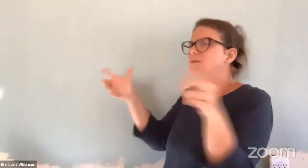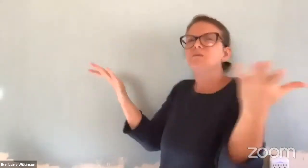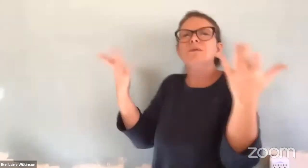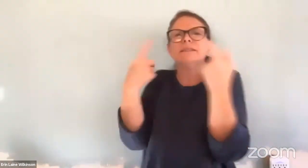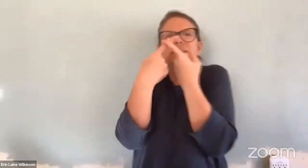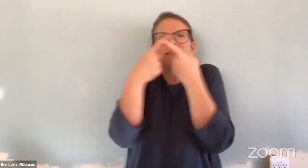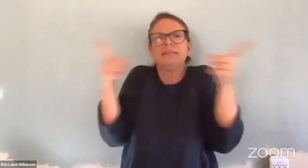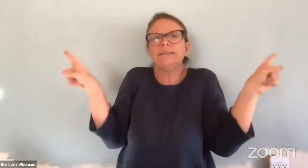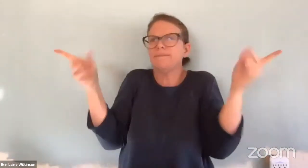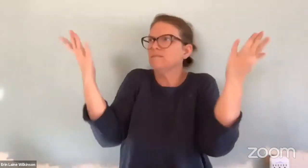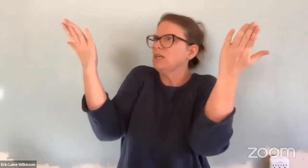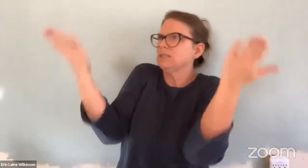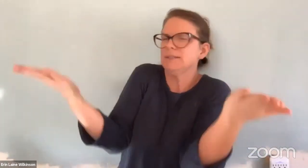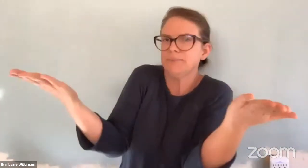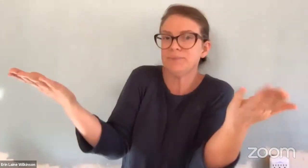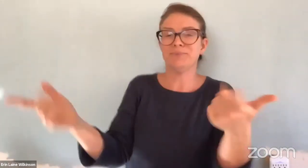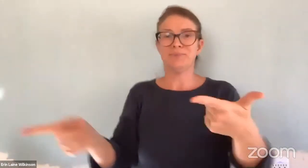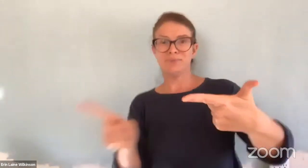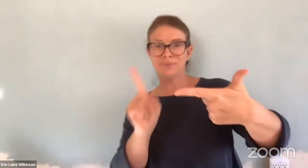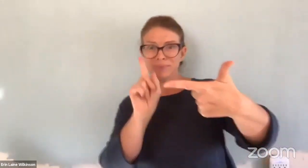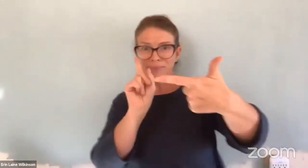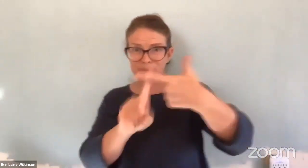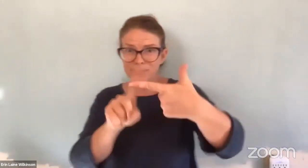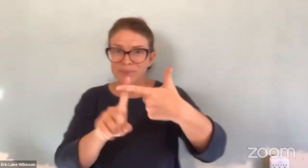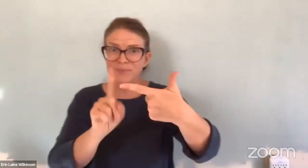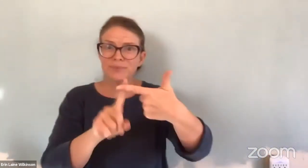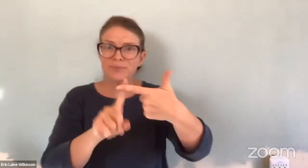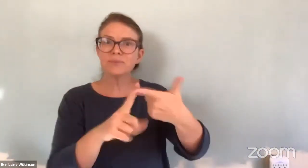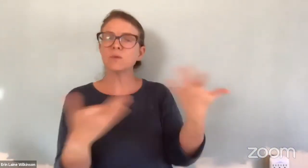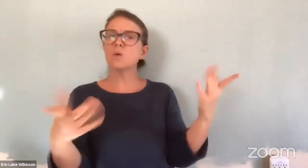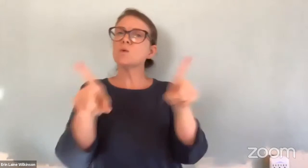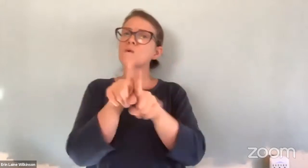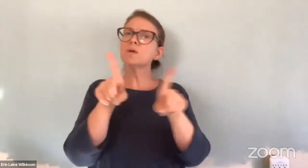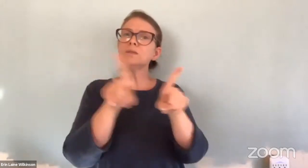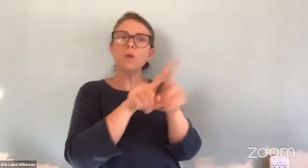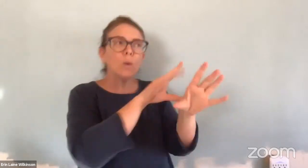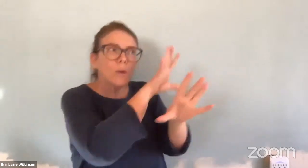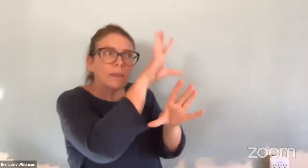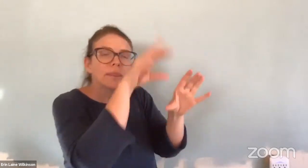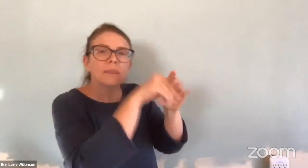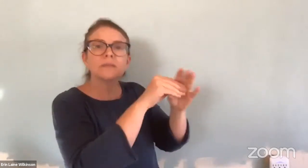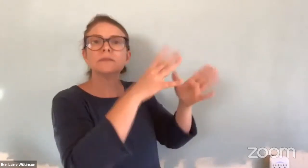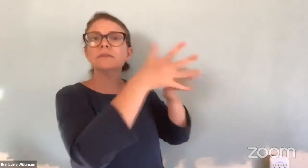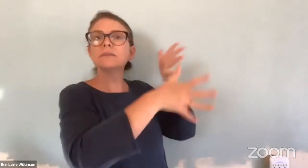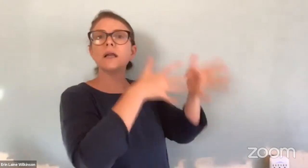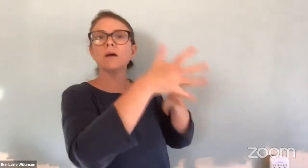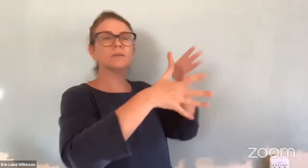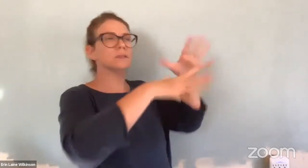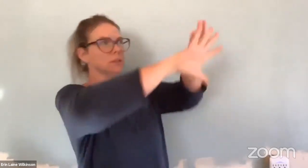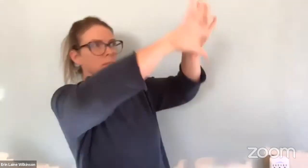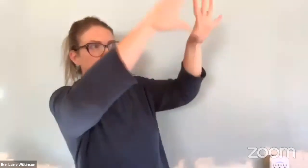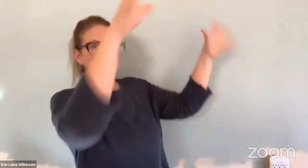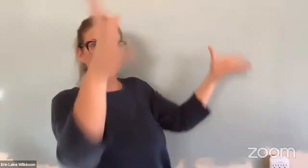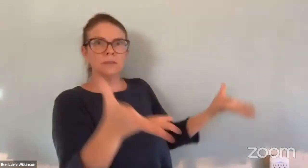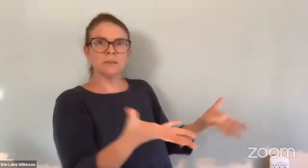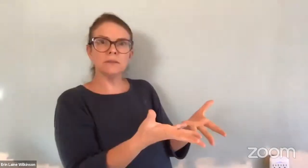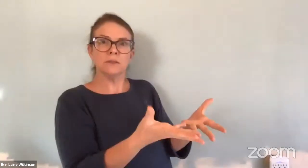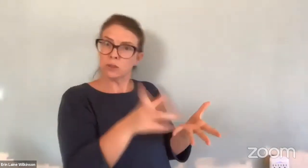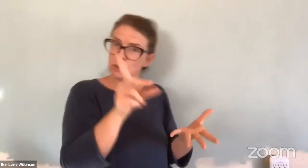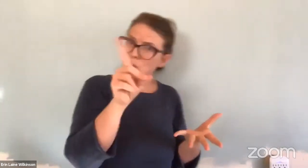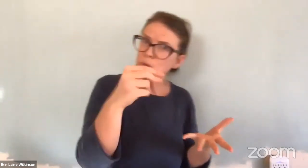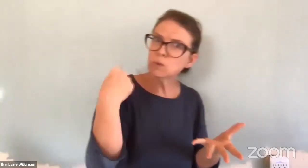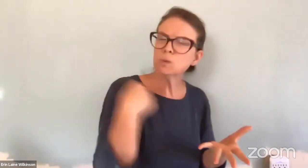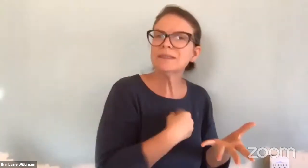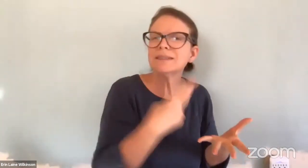in general, perhaps spoken language as well, how the two are different. So that's one thing. Another thing, okay,